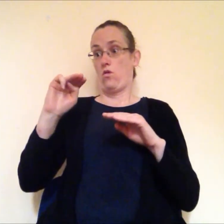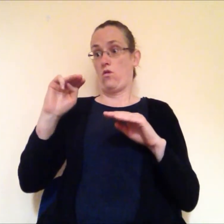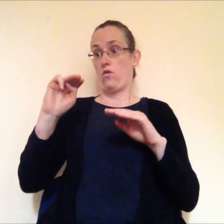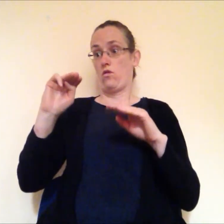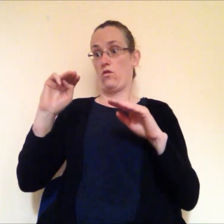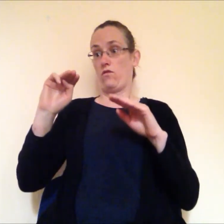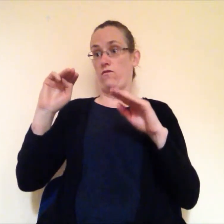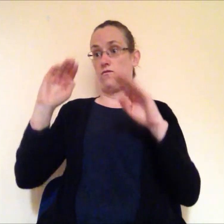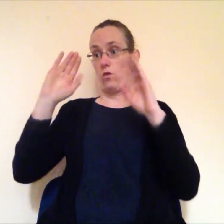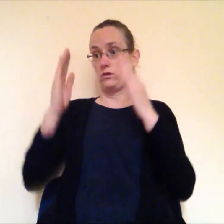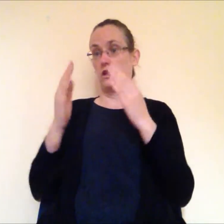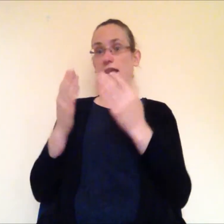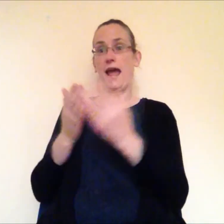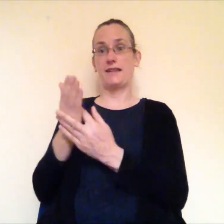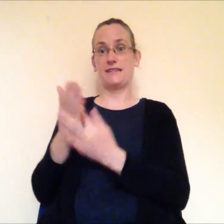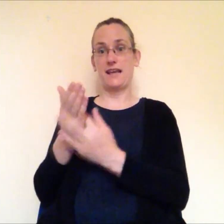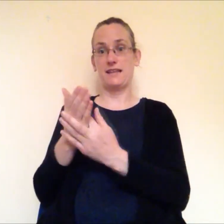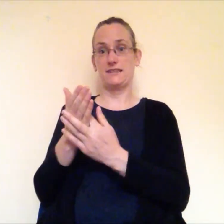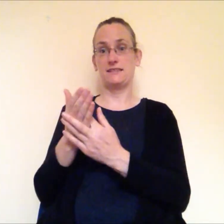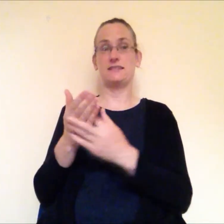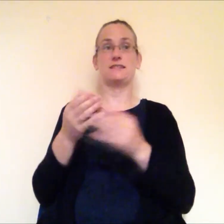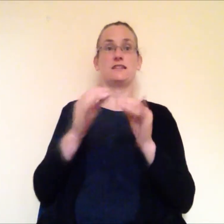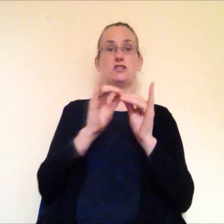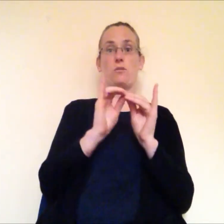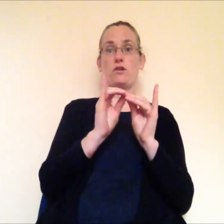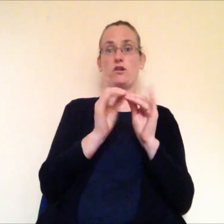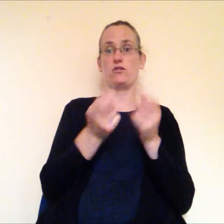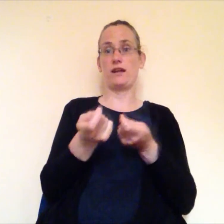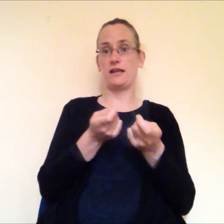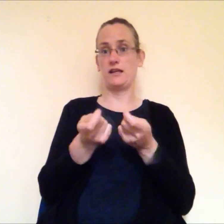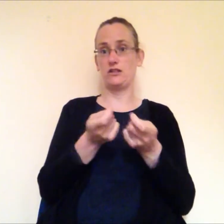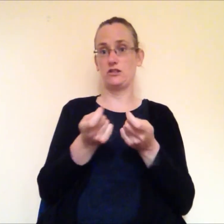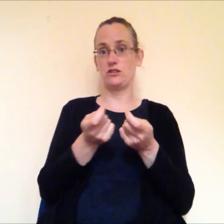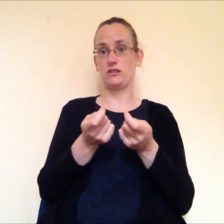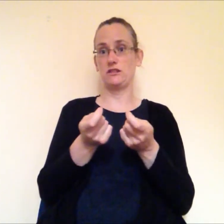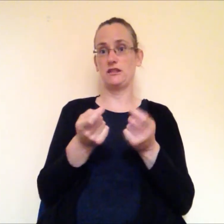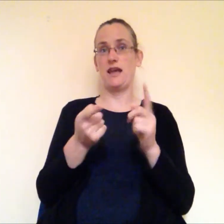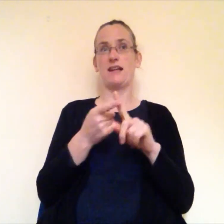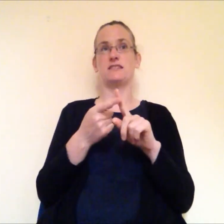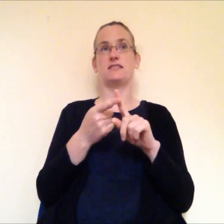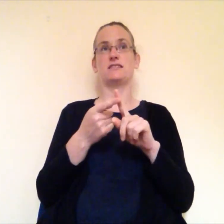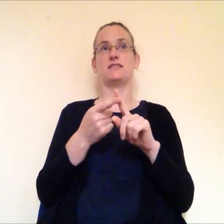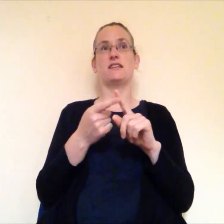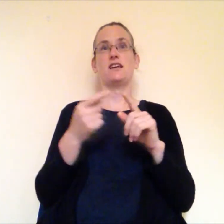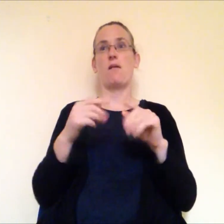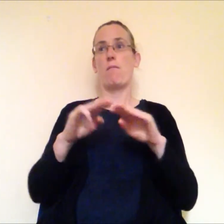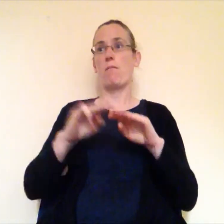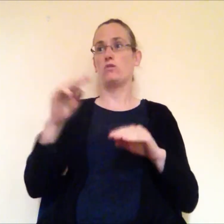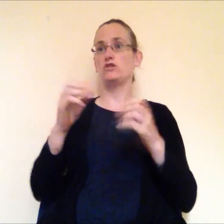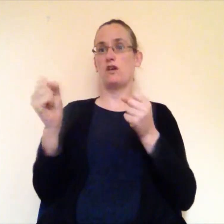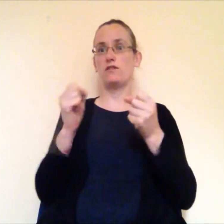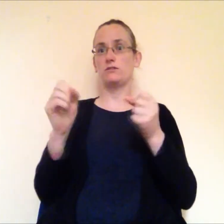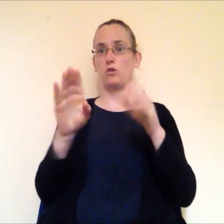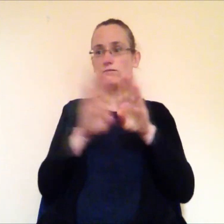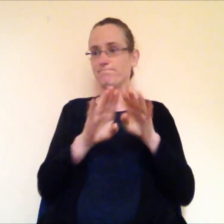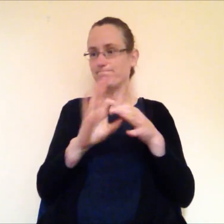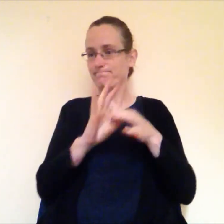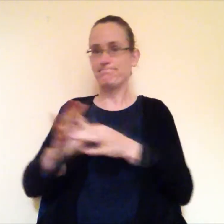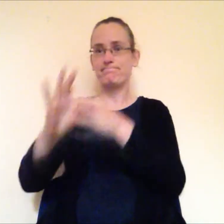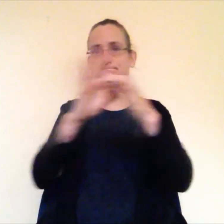things accessible, interpreter regulation, less of an ad hoc sort of provision of